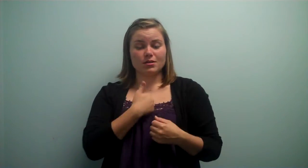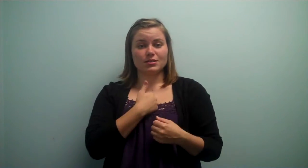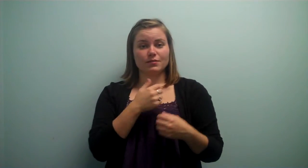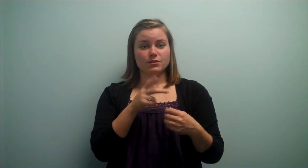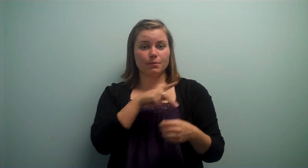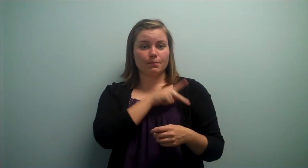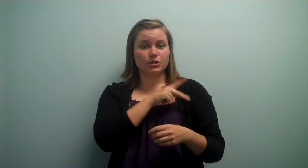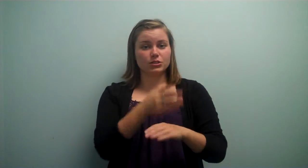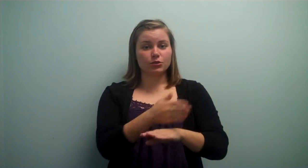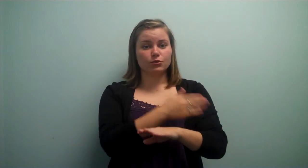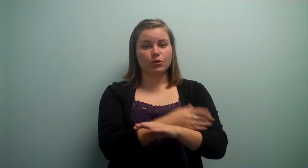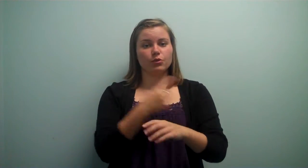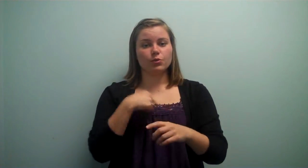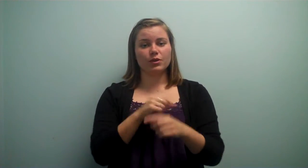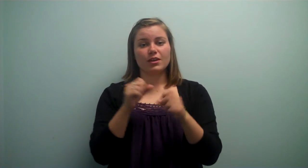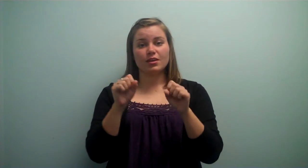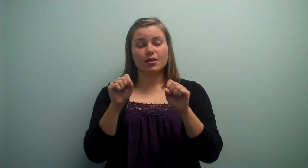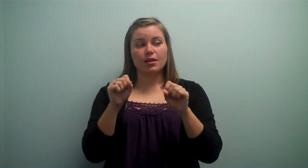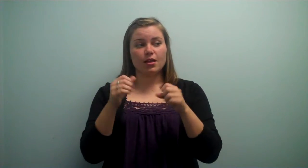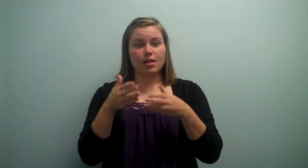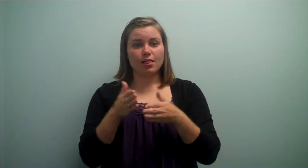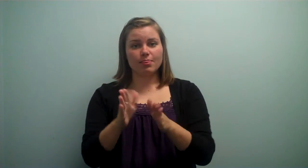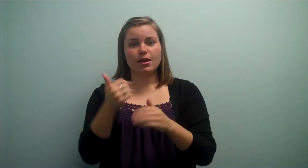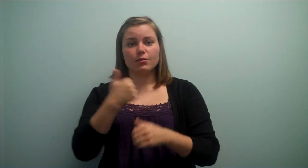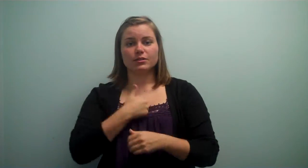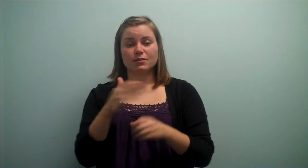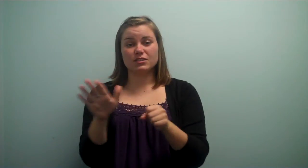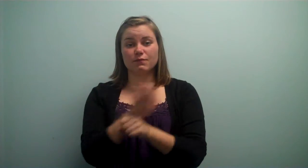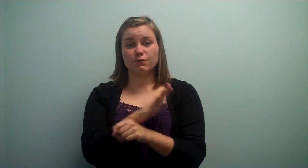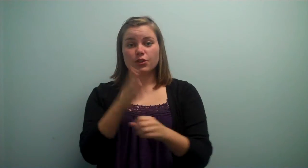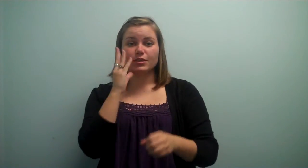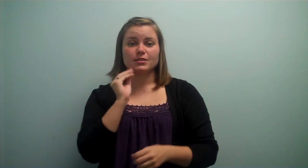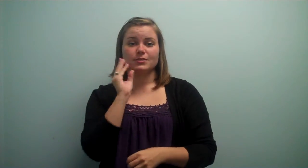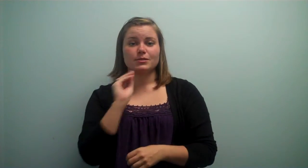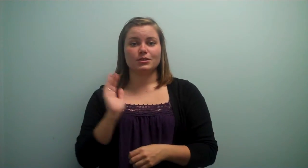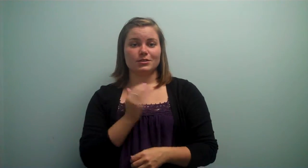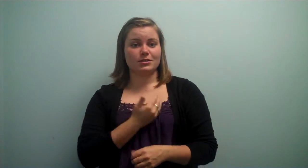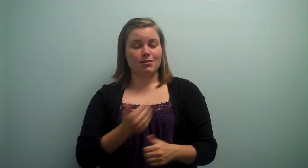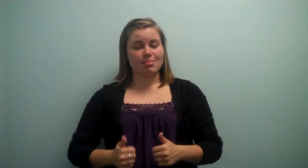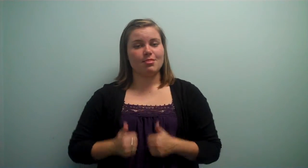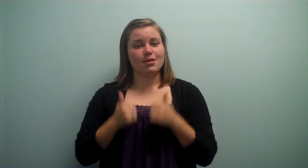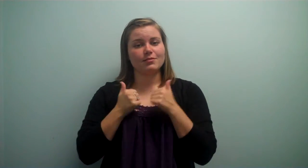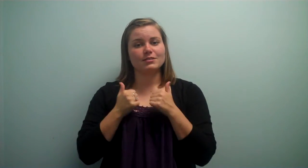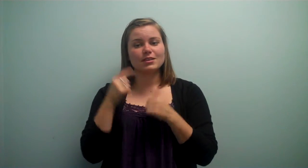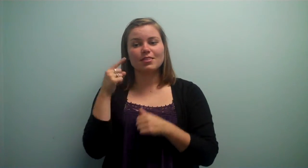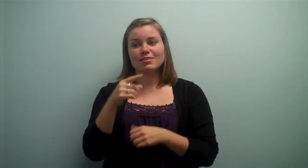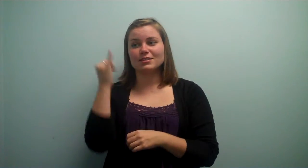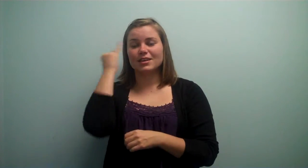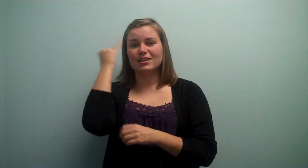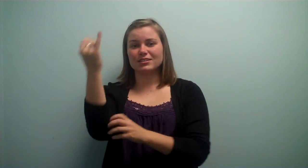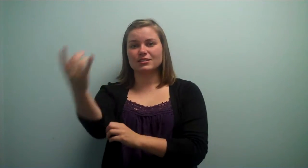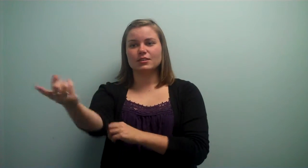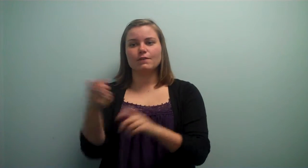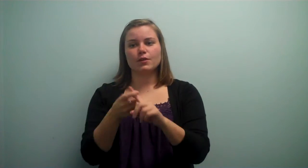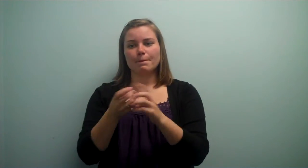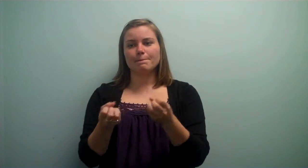we enhance our ability to more fully experience our lives. These ideas come from many rich